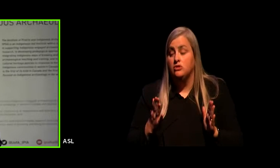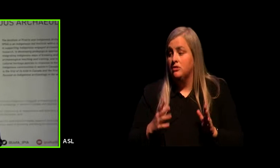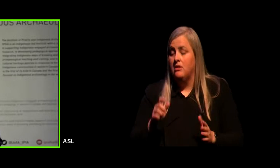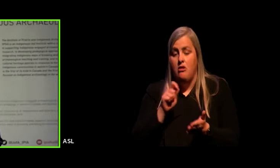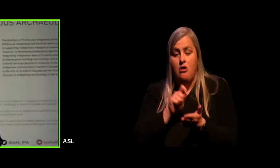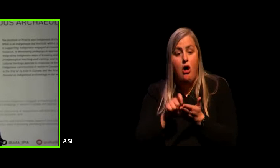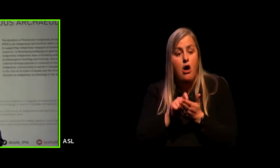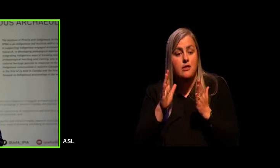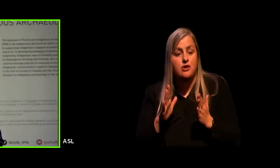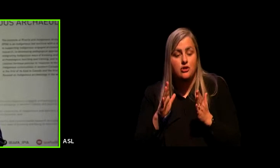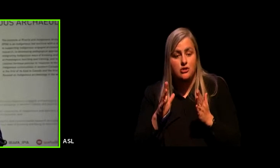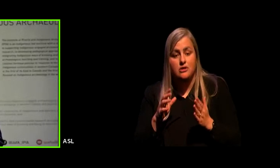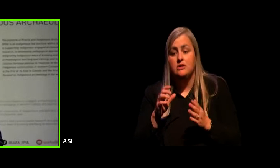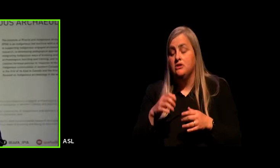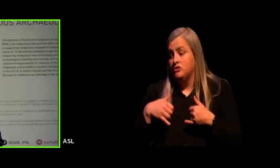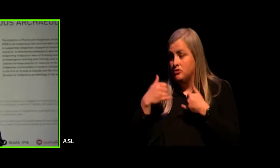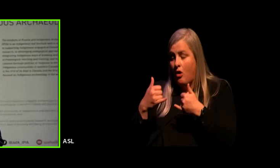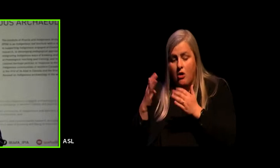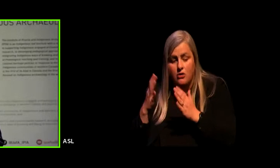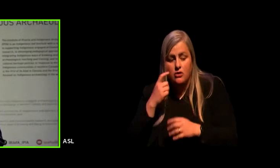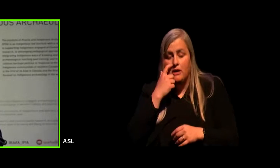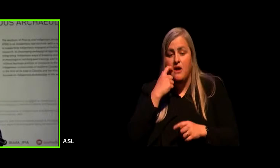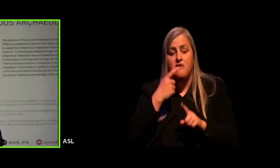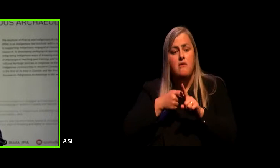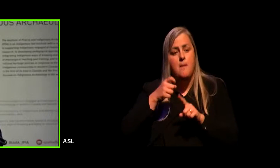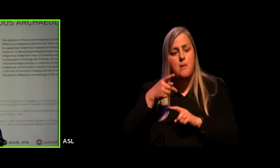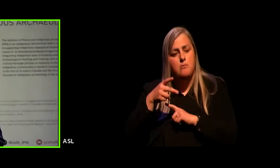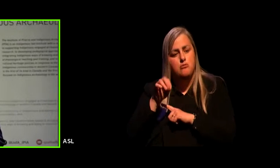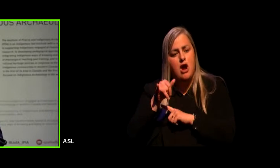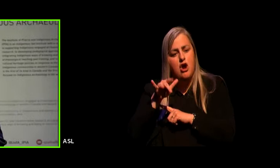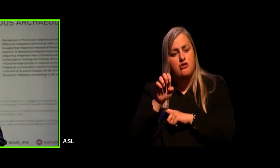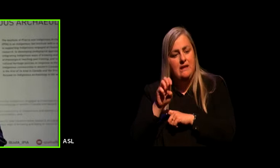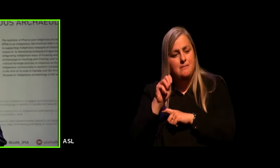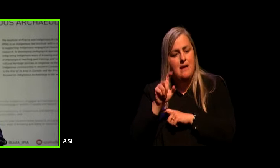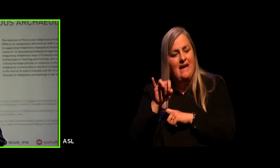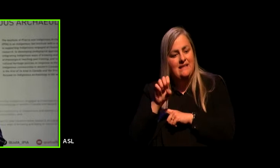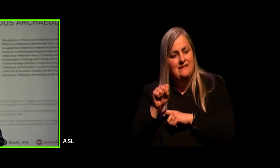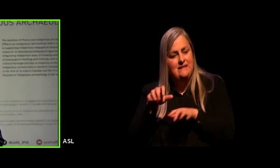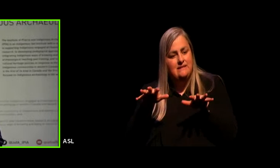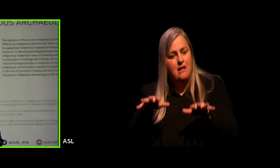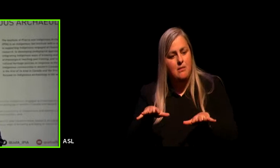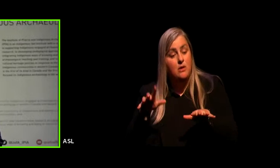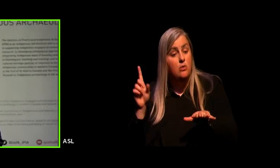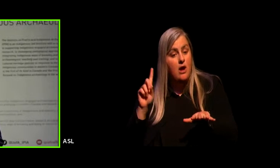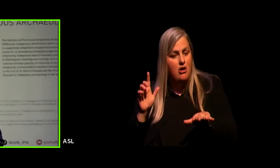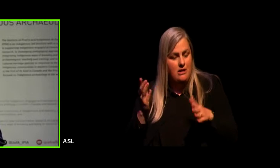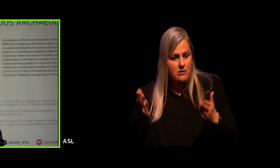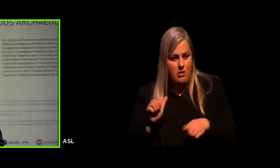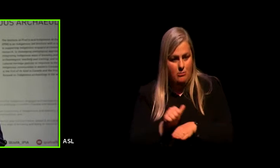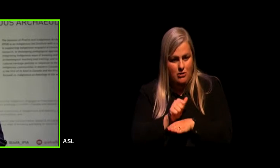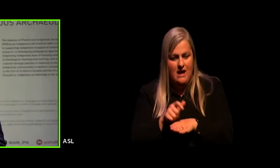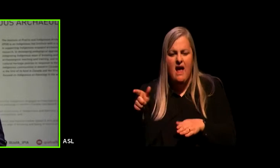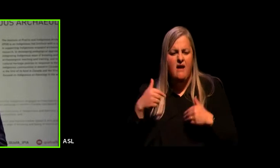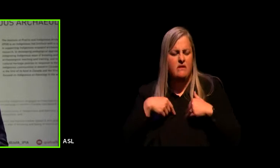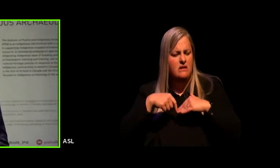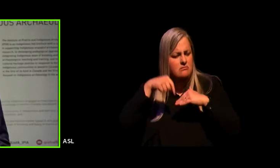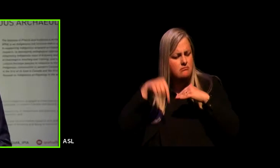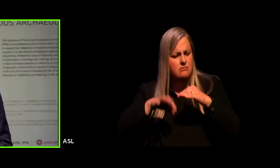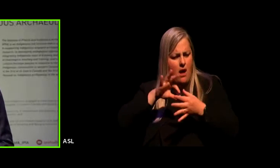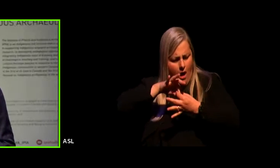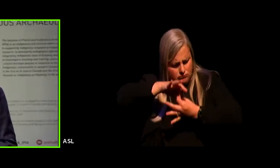Ghostkeeper is from the Paddle Prairie Métis settlement in northern Alberta, and he has deep connections to the land. He received an Order